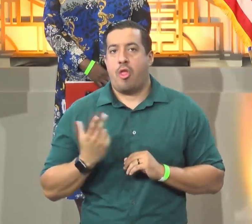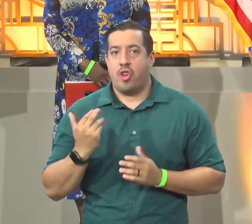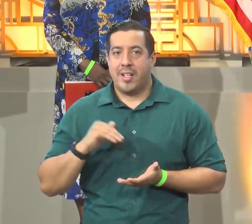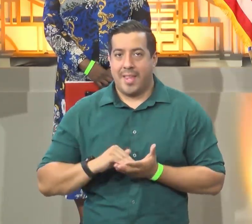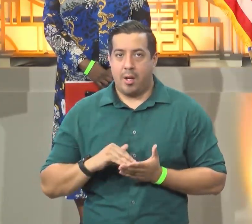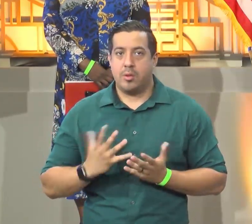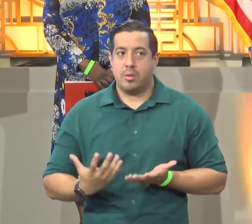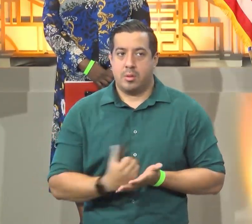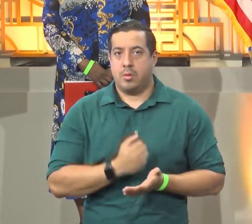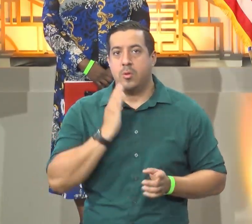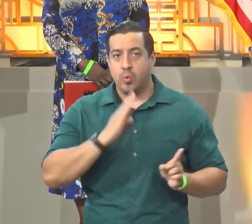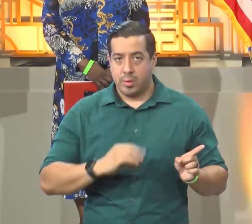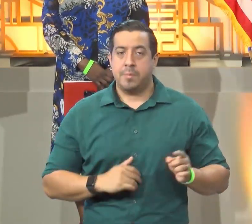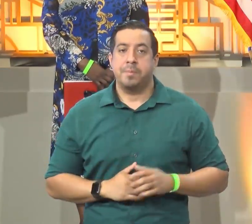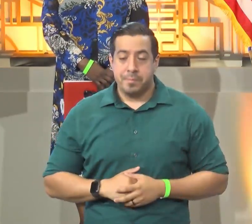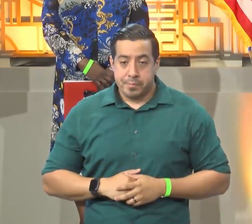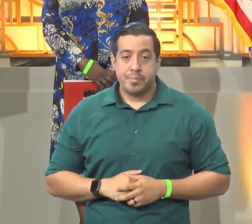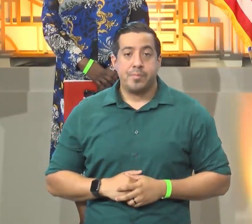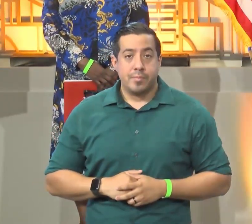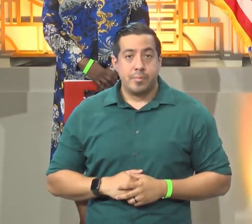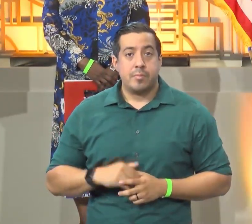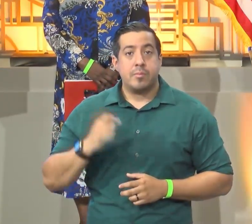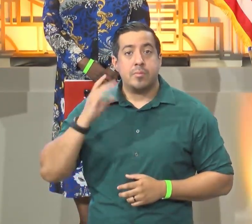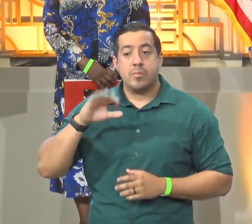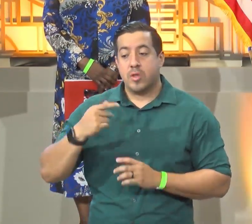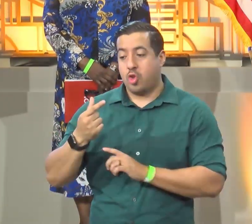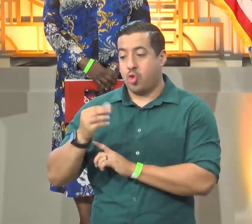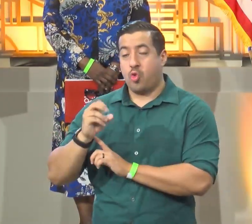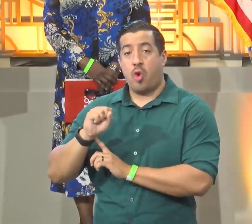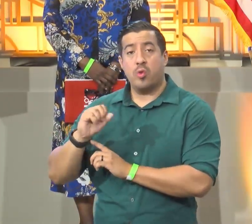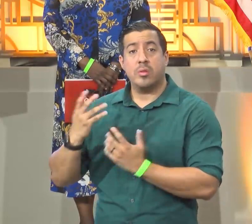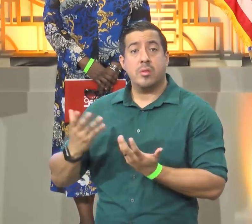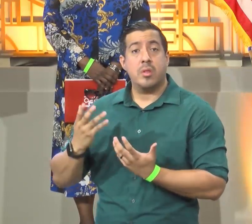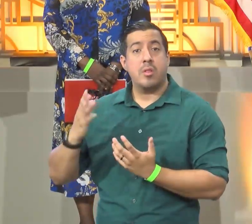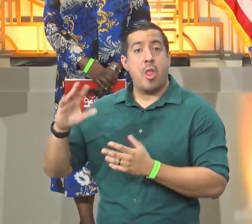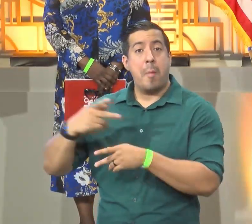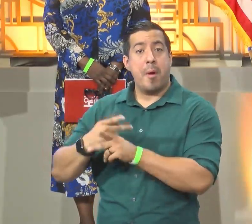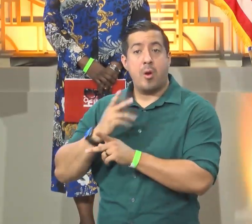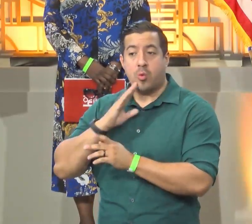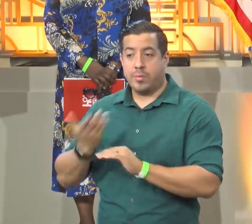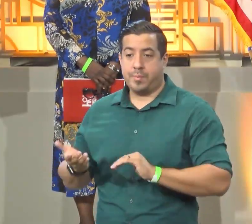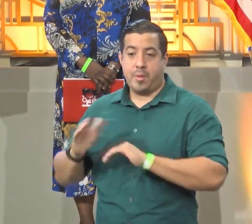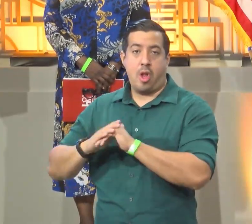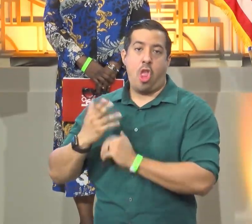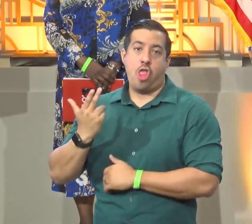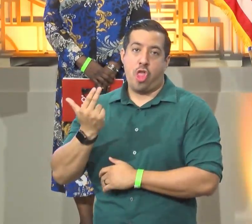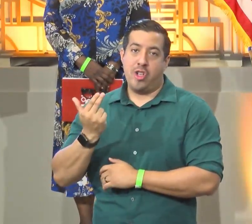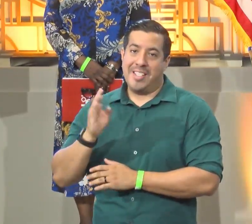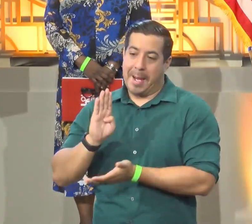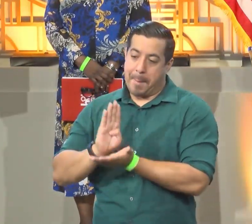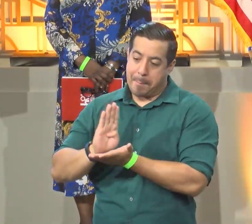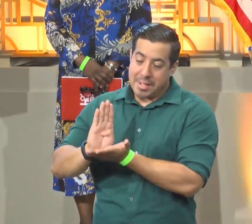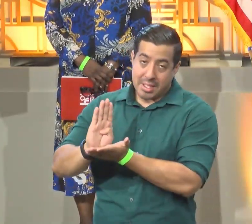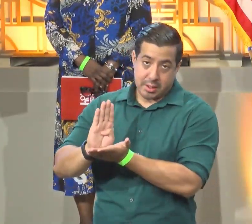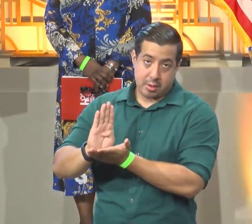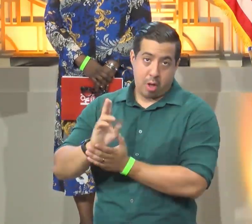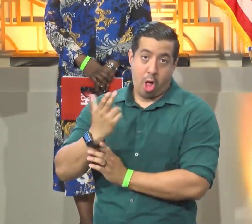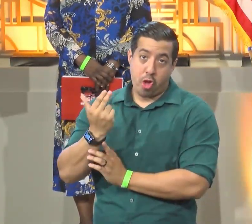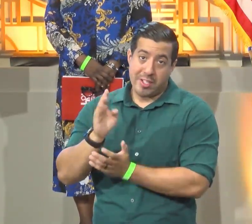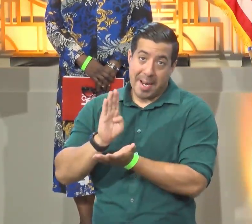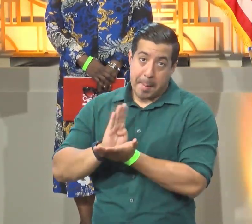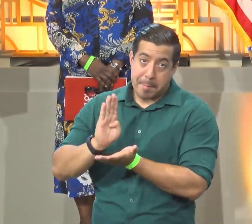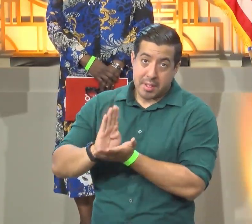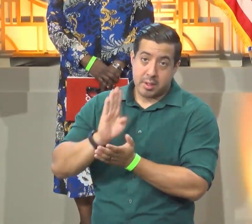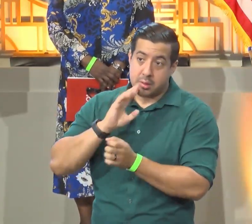Furthermore, Houston's gross domestic product would boost by $13 billion, that's with a B, $13